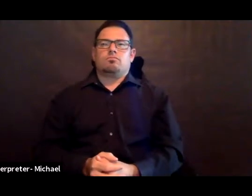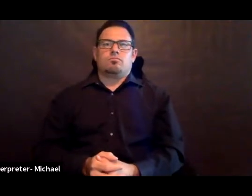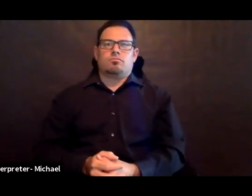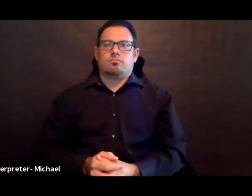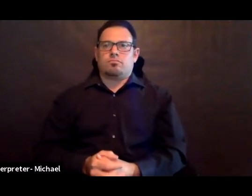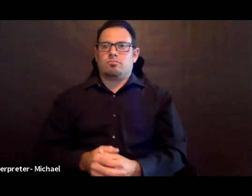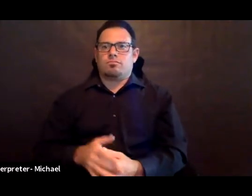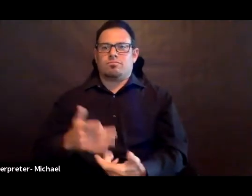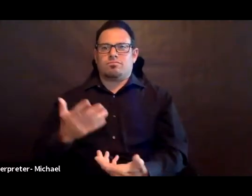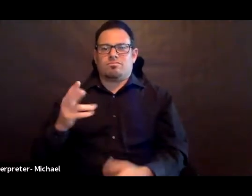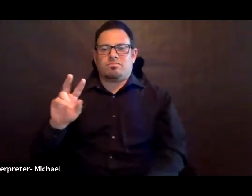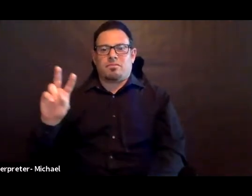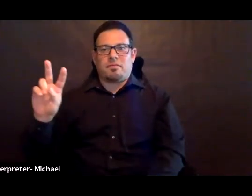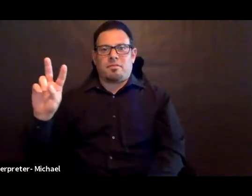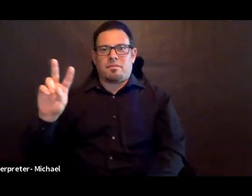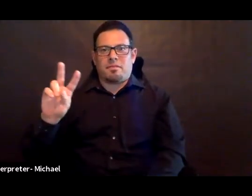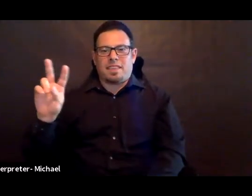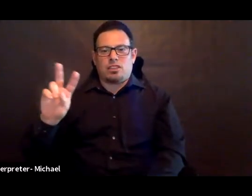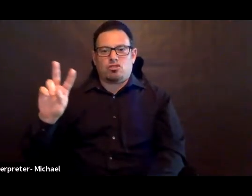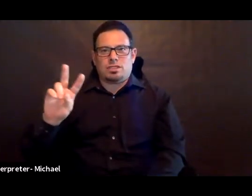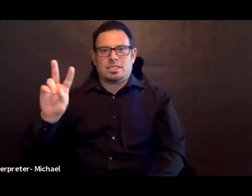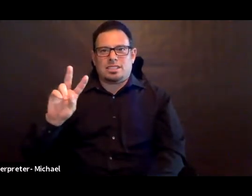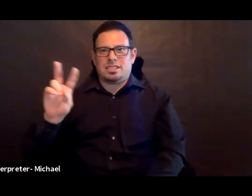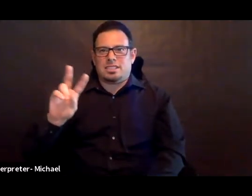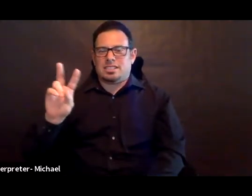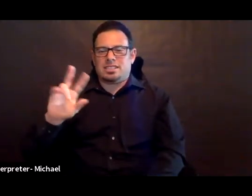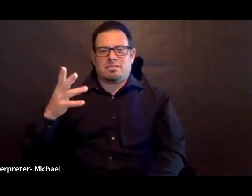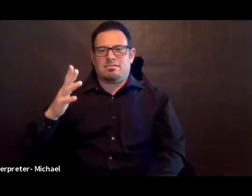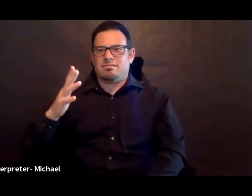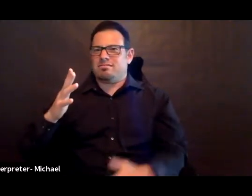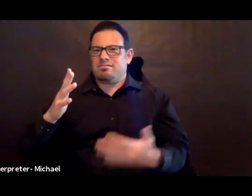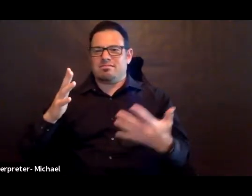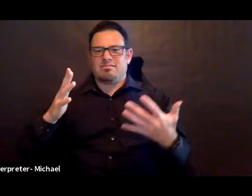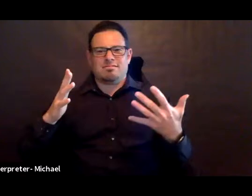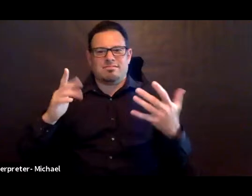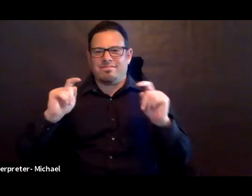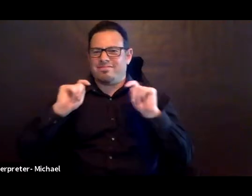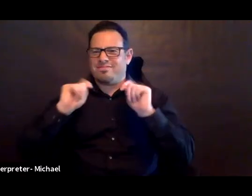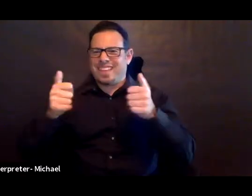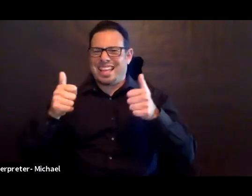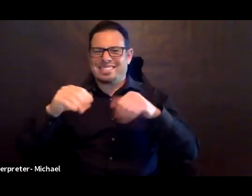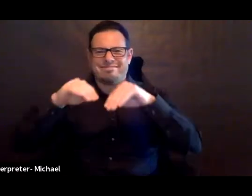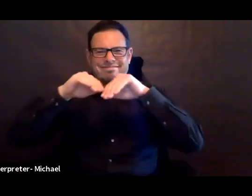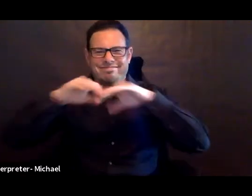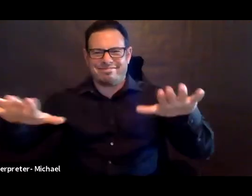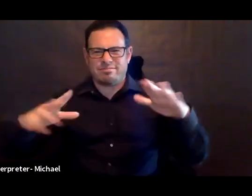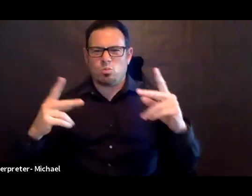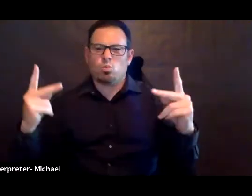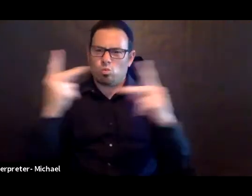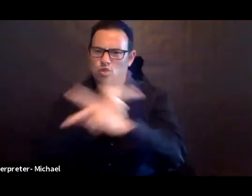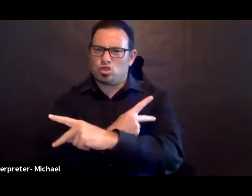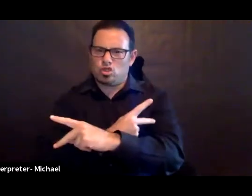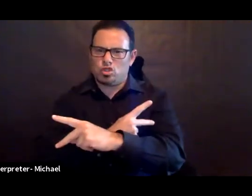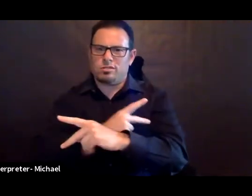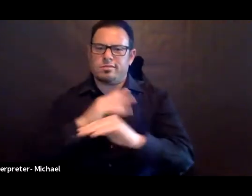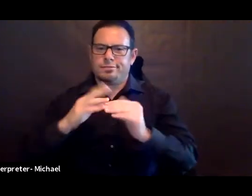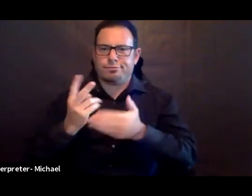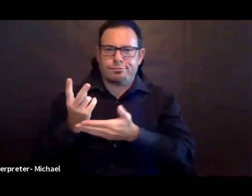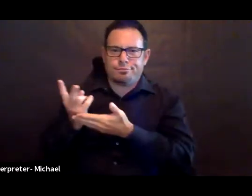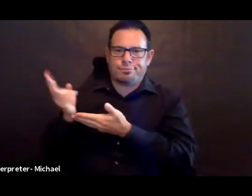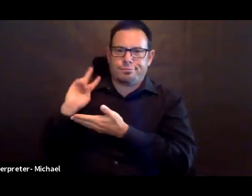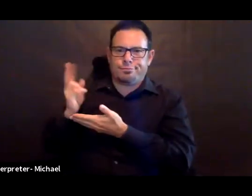of cases in Minnesota that it represents. Given the large number of cases that we had seen